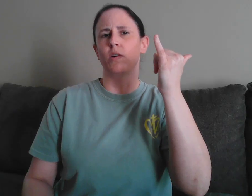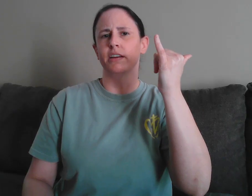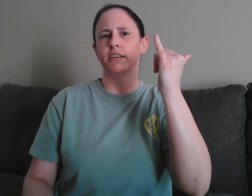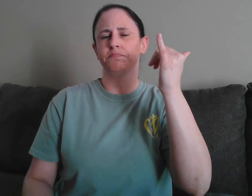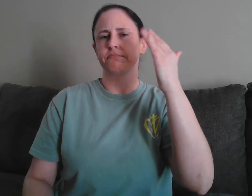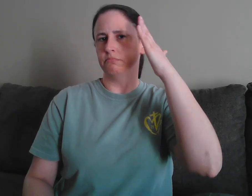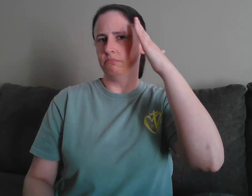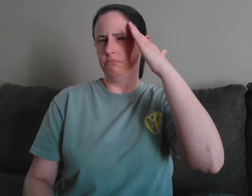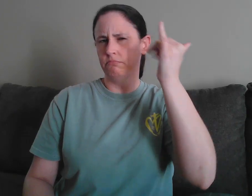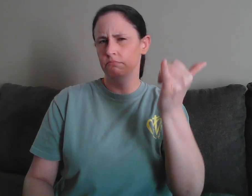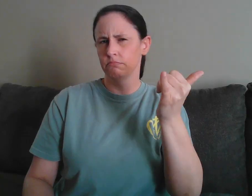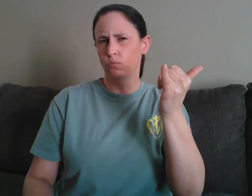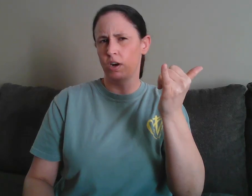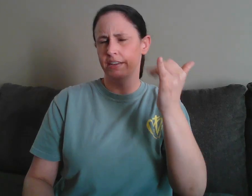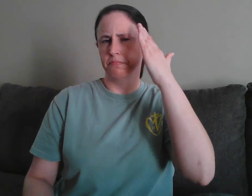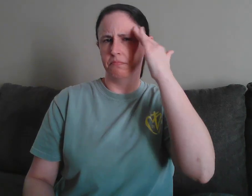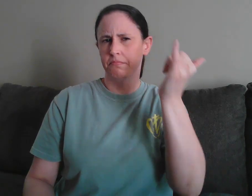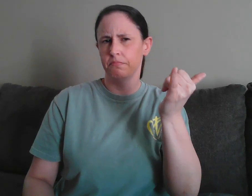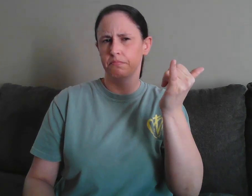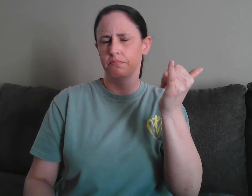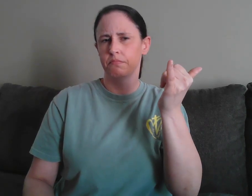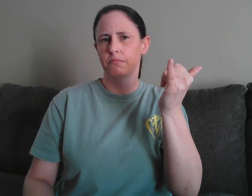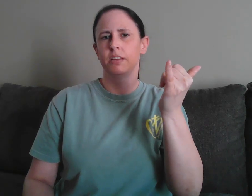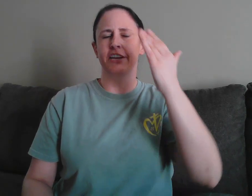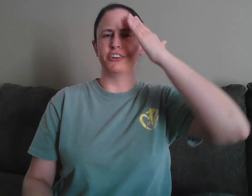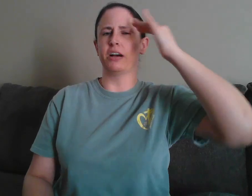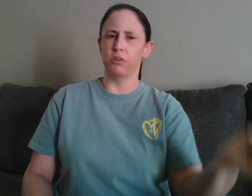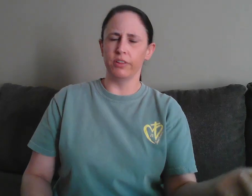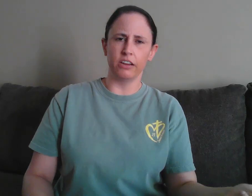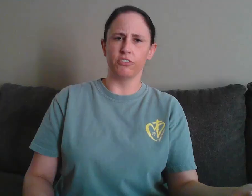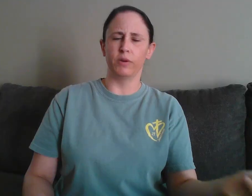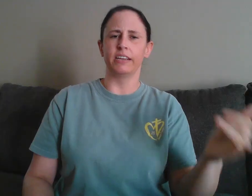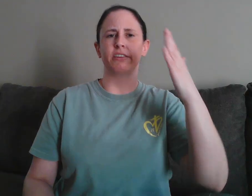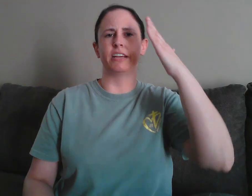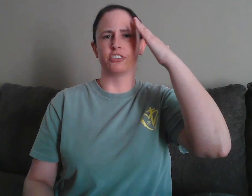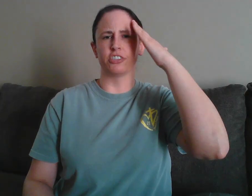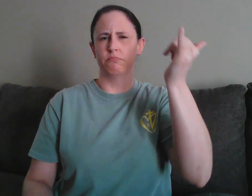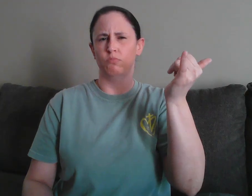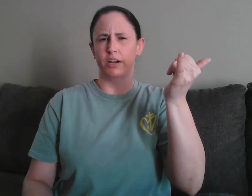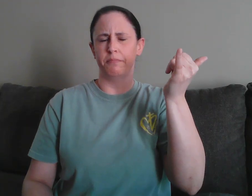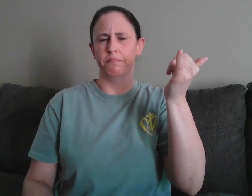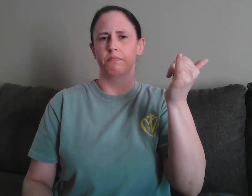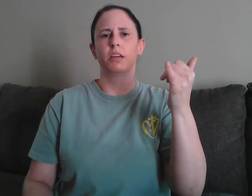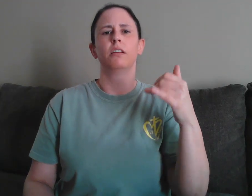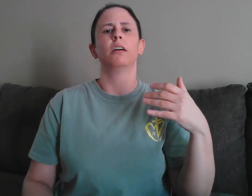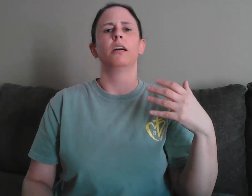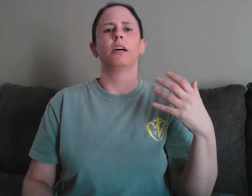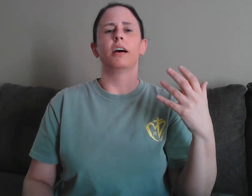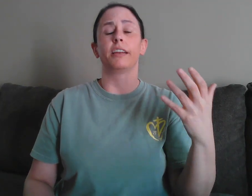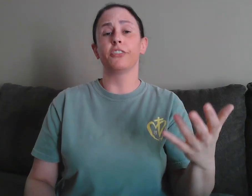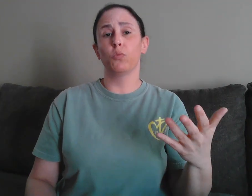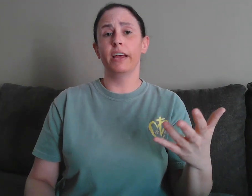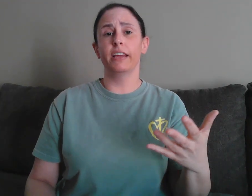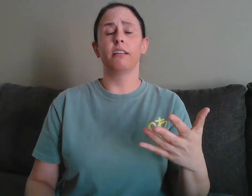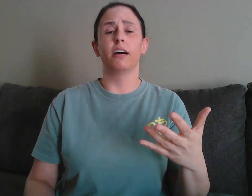Y. Y. And you're not pulling it all the way down here, just Y. Another way